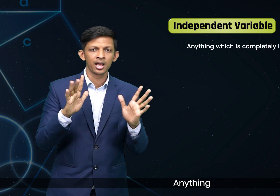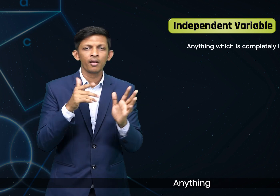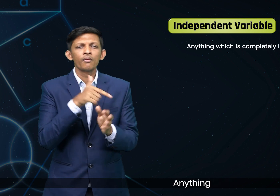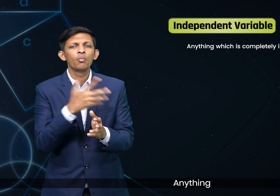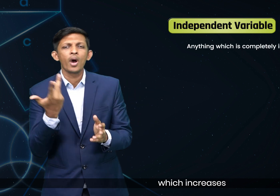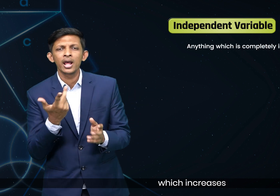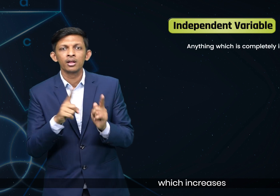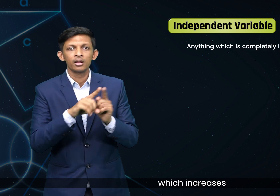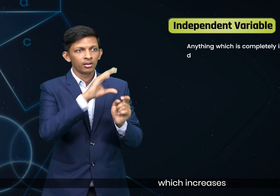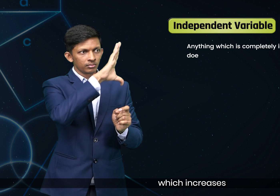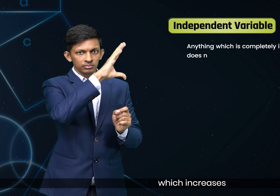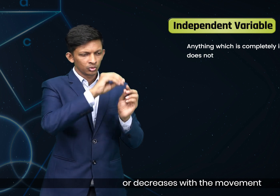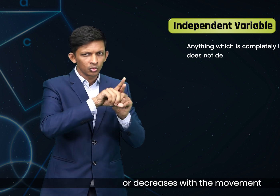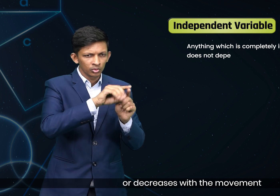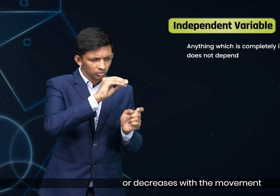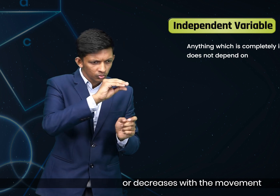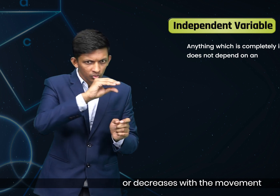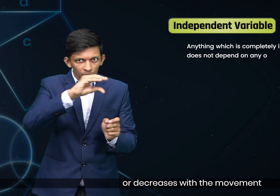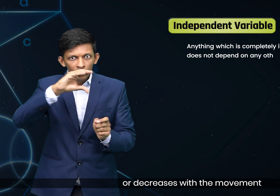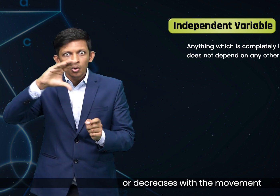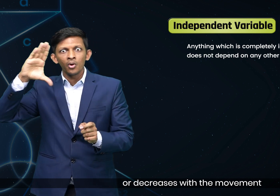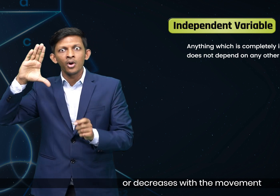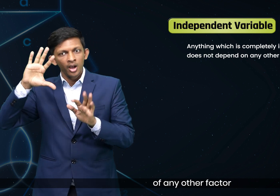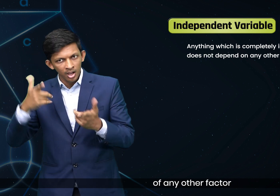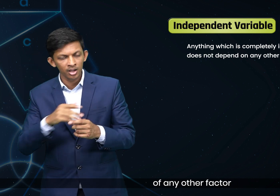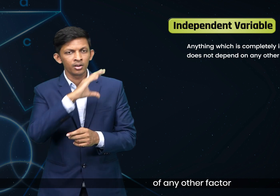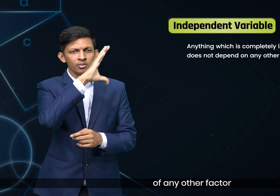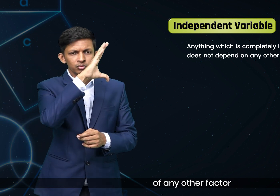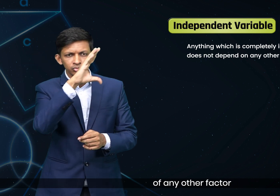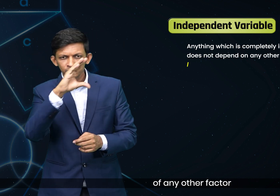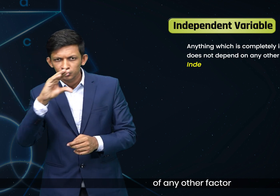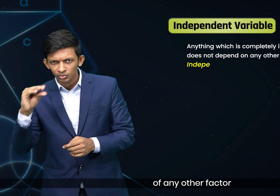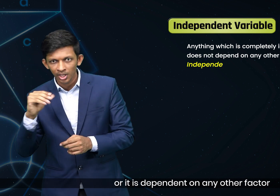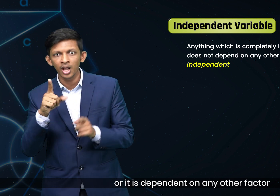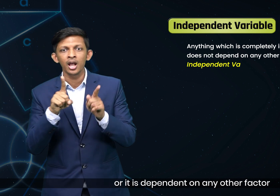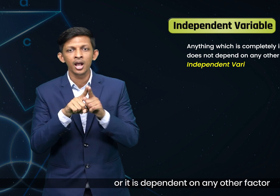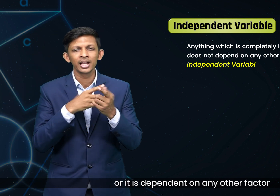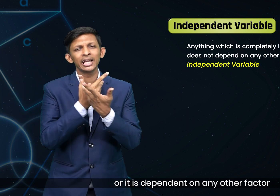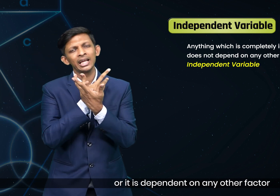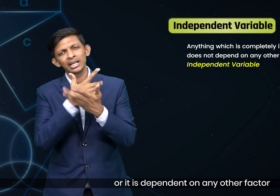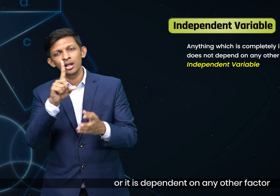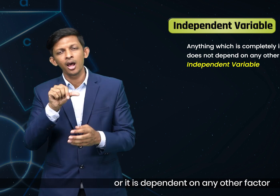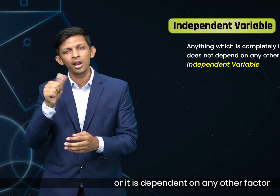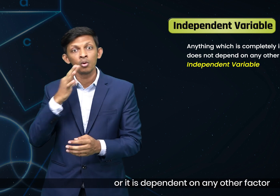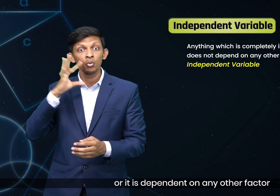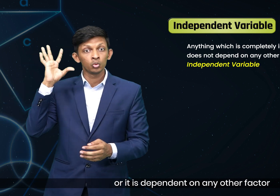Anything which increases or decreases with the movement of any other factor, or it is dependent or any other